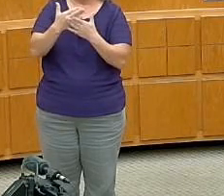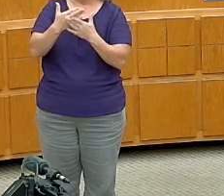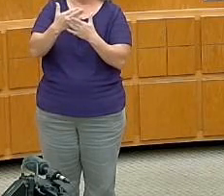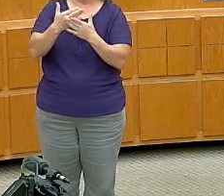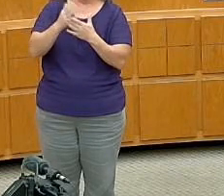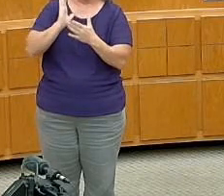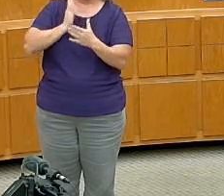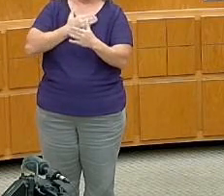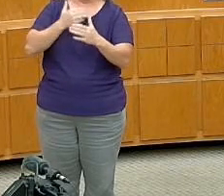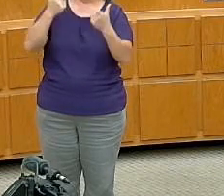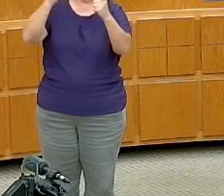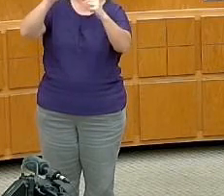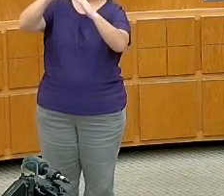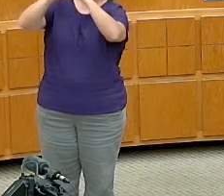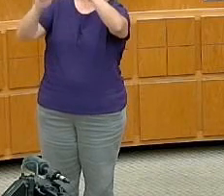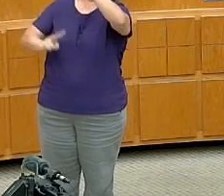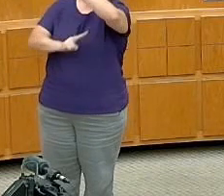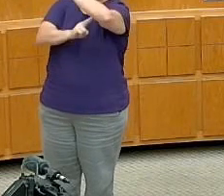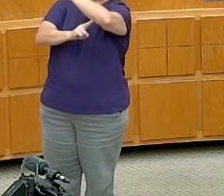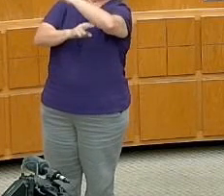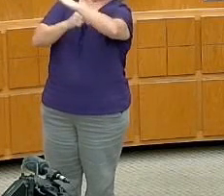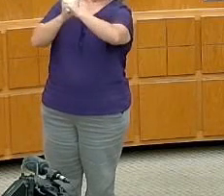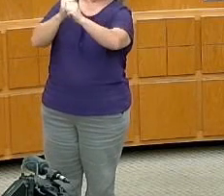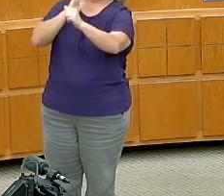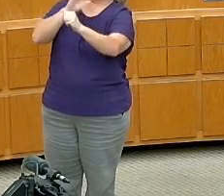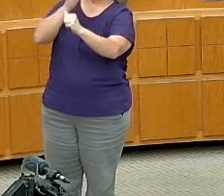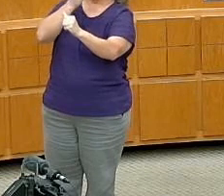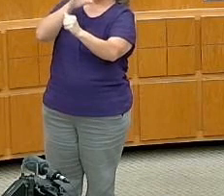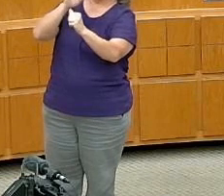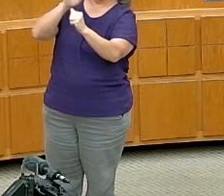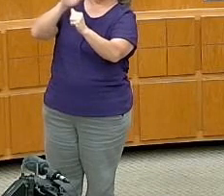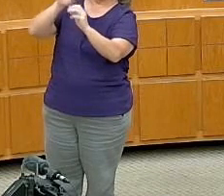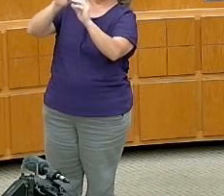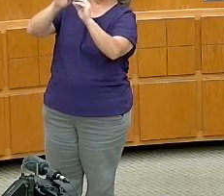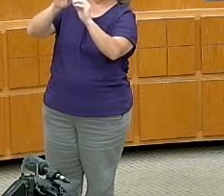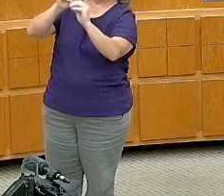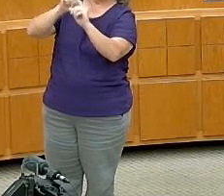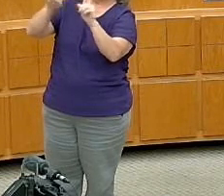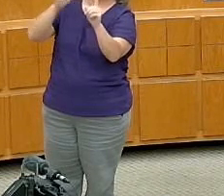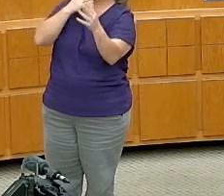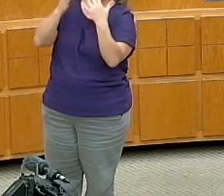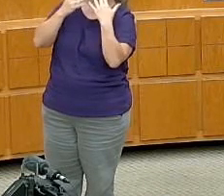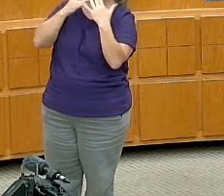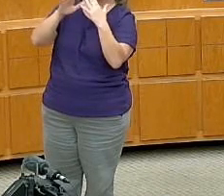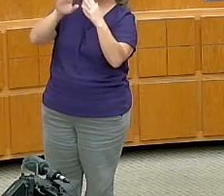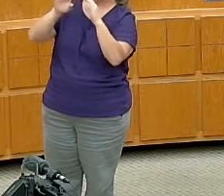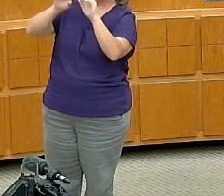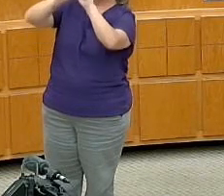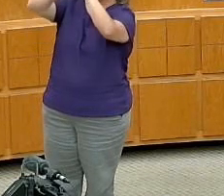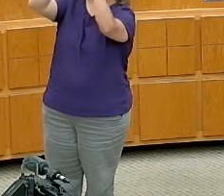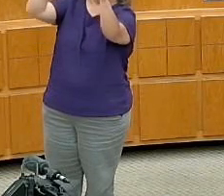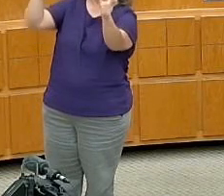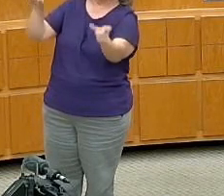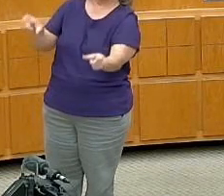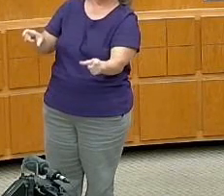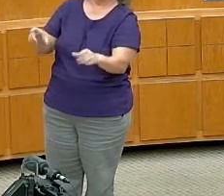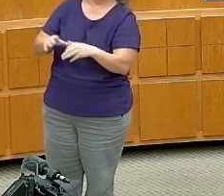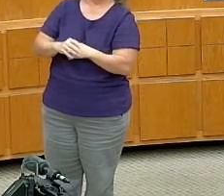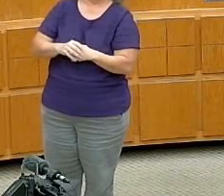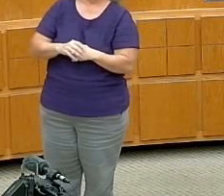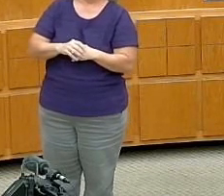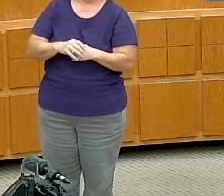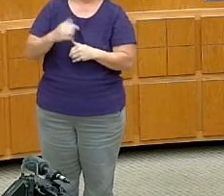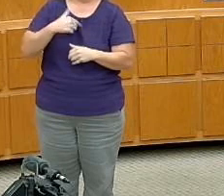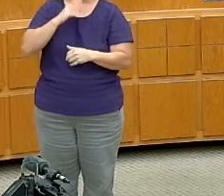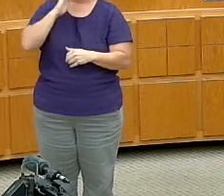colors. And so over the next 6 days, we'll be saluting our local police, fire, first responders,